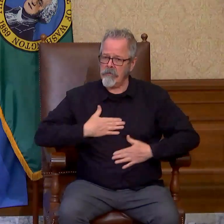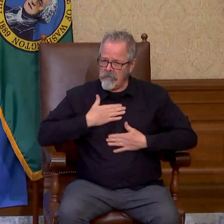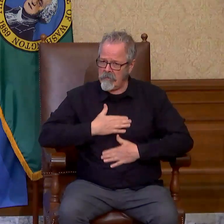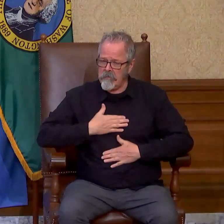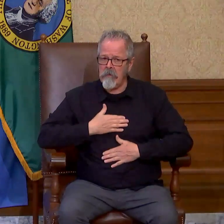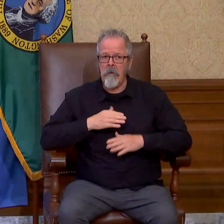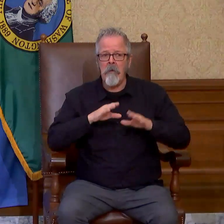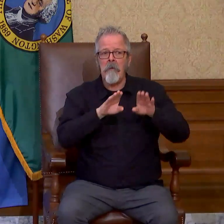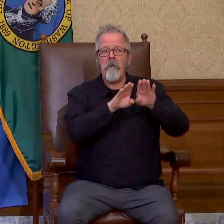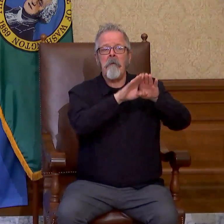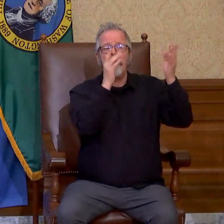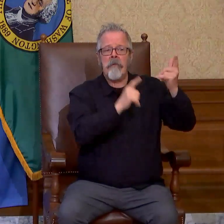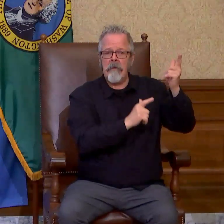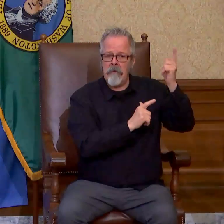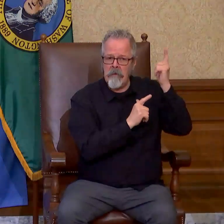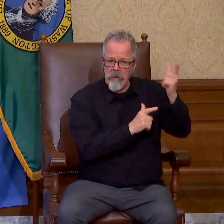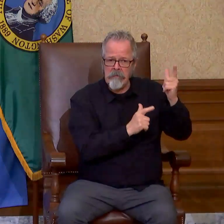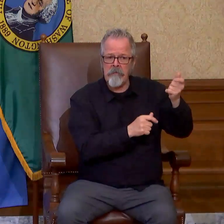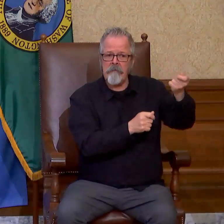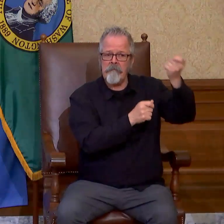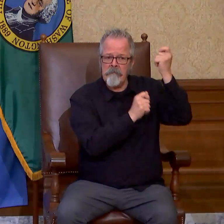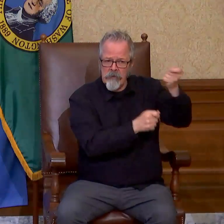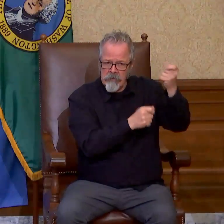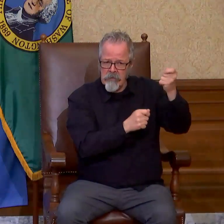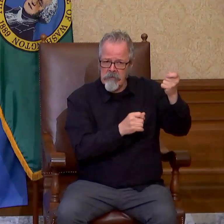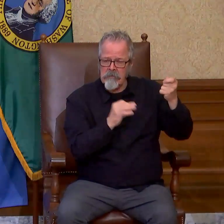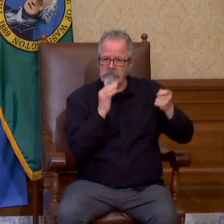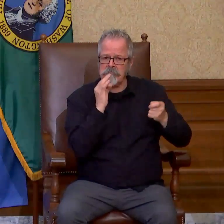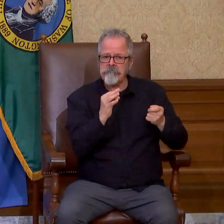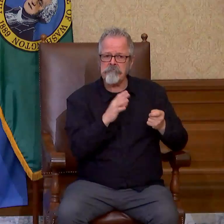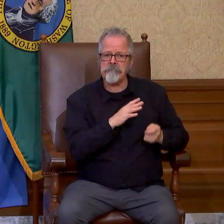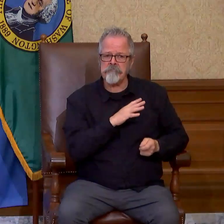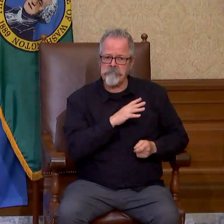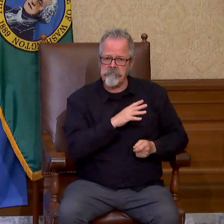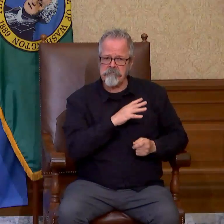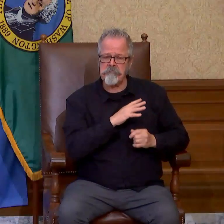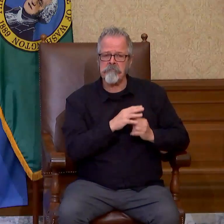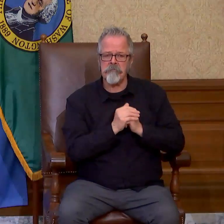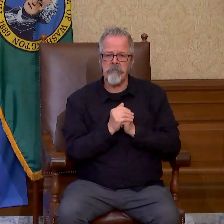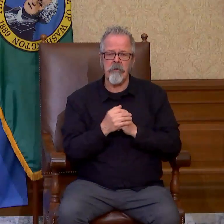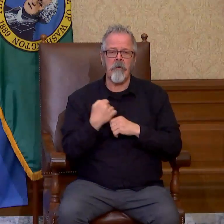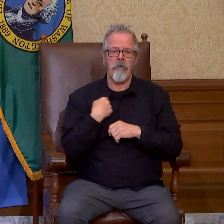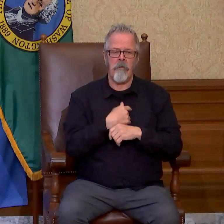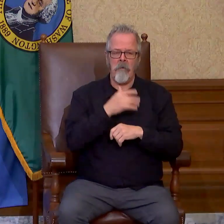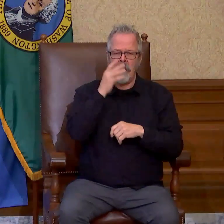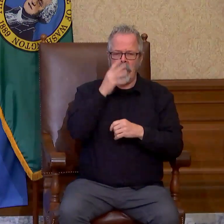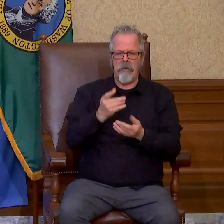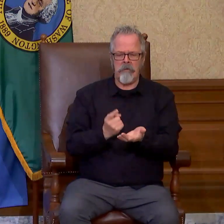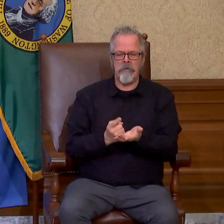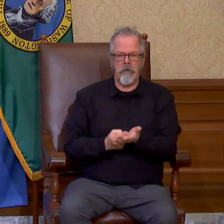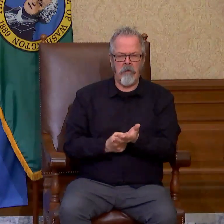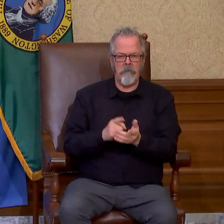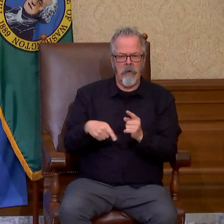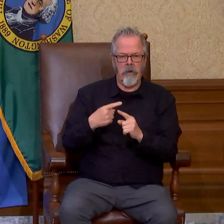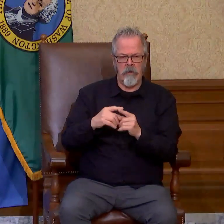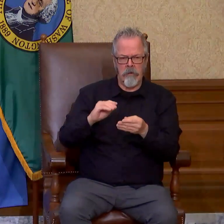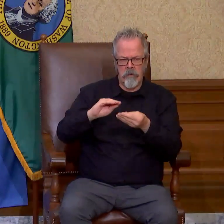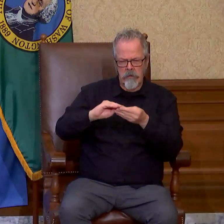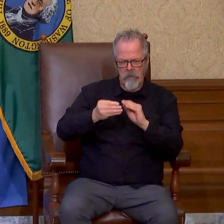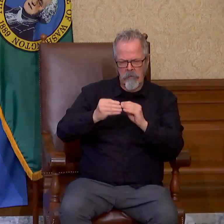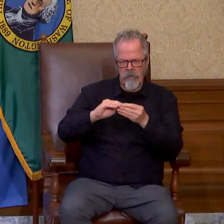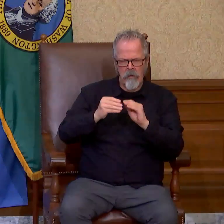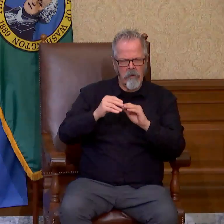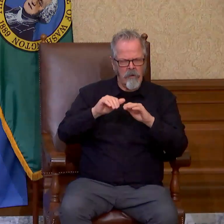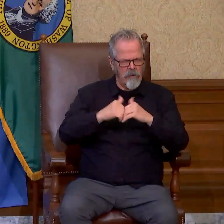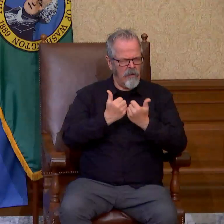talk about today is the metrics that will inform us about when we start the next step of the next phase. Friday,